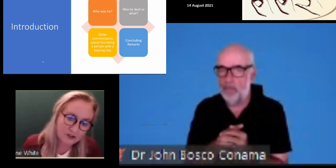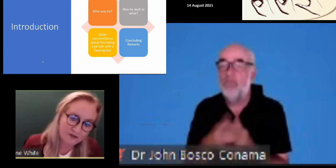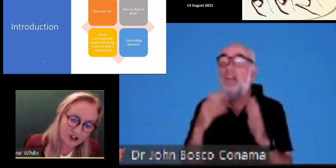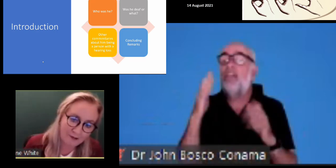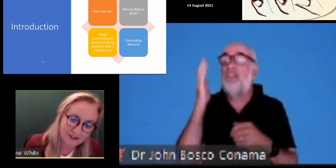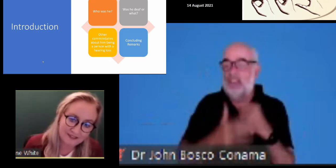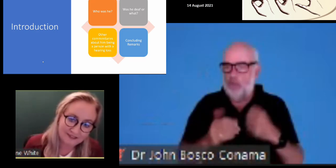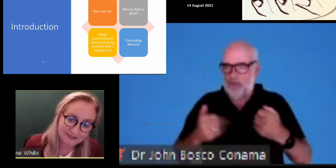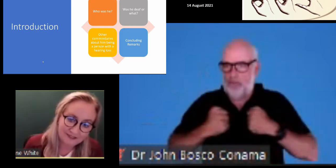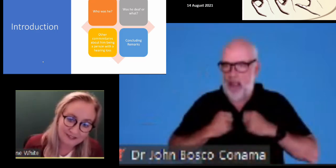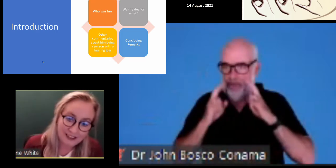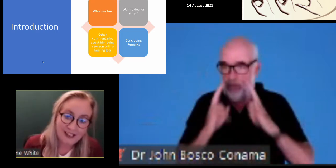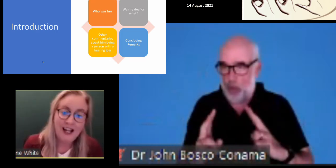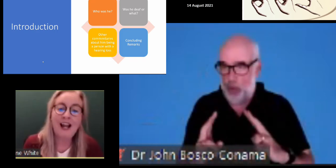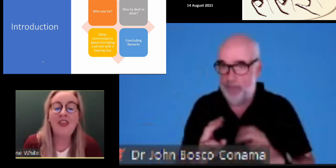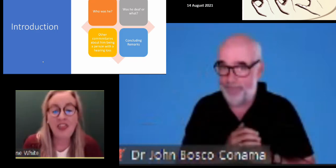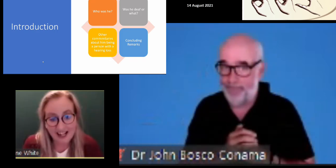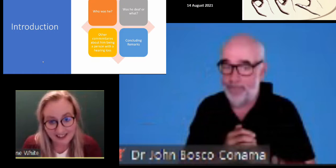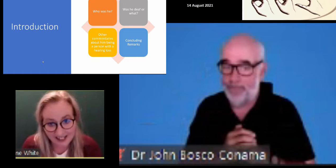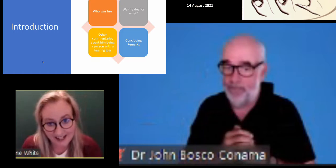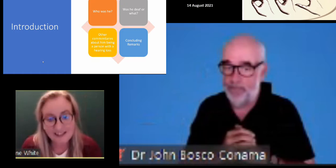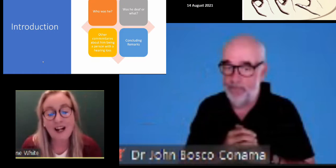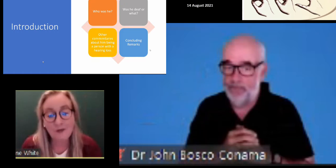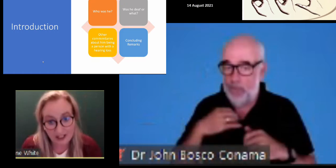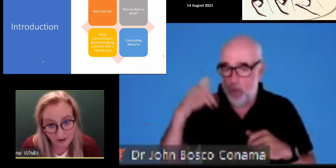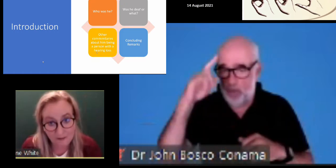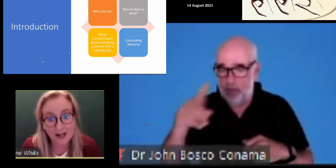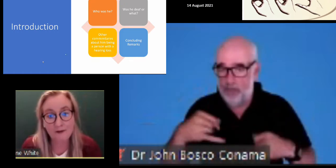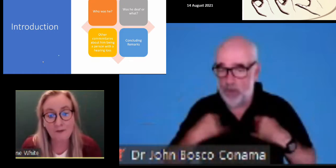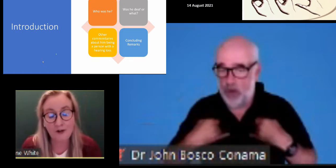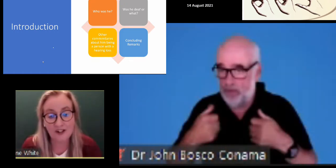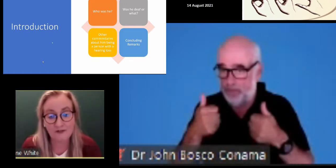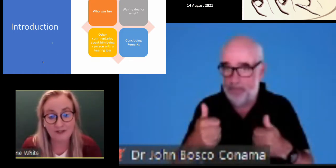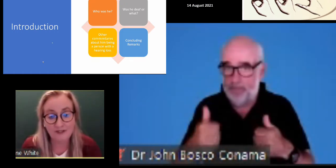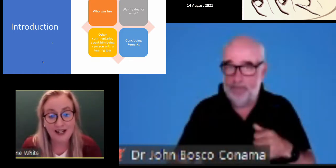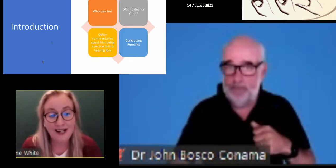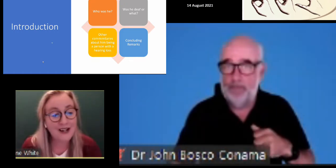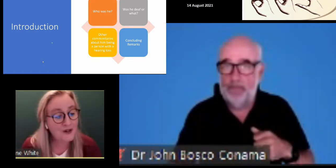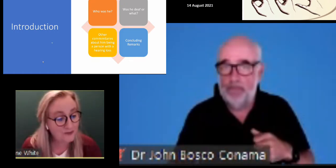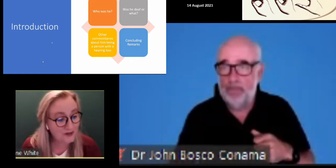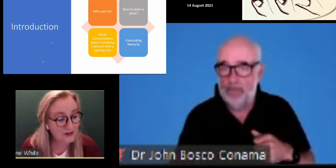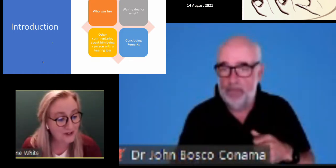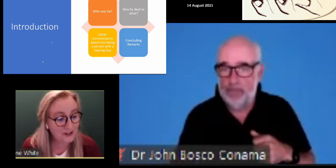of James? And then at the end, I will give you my point of view, and I hope you're going to enjoy